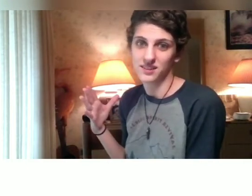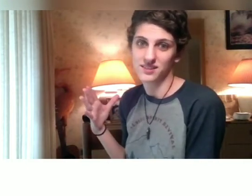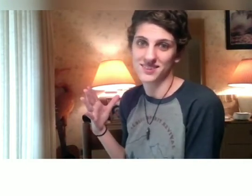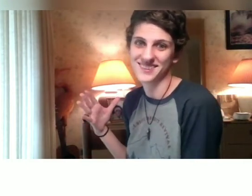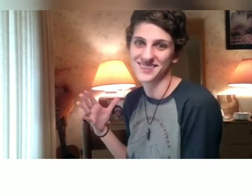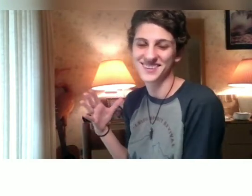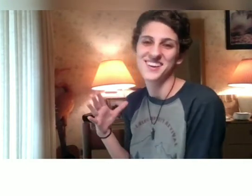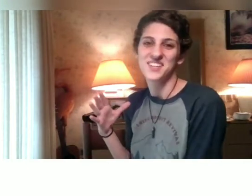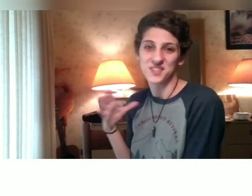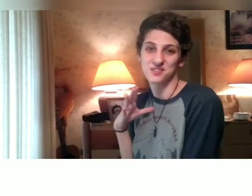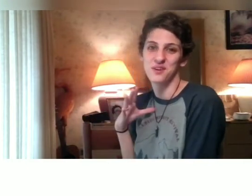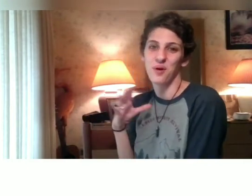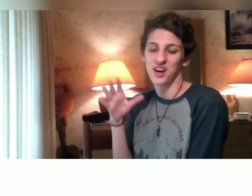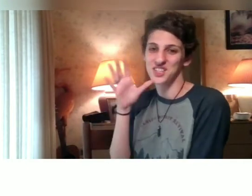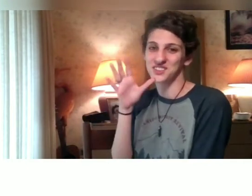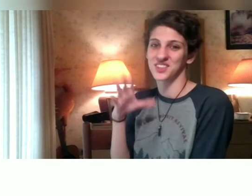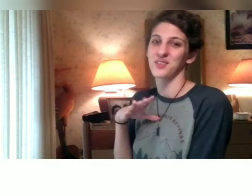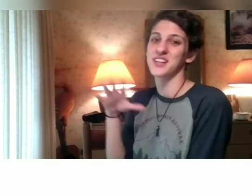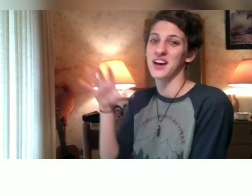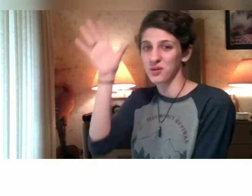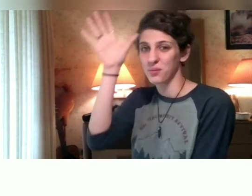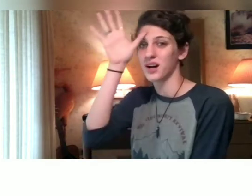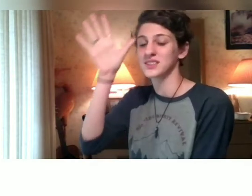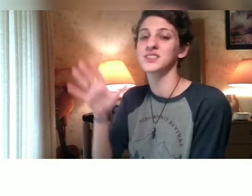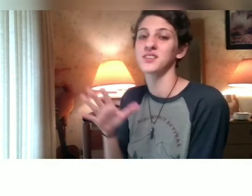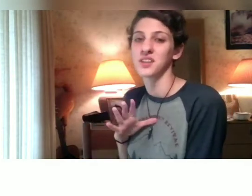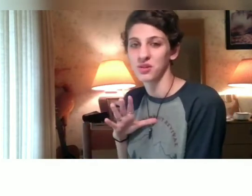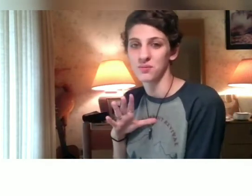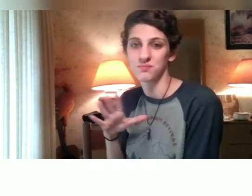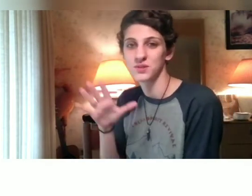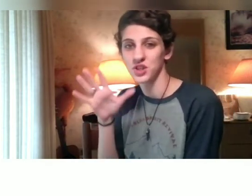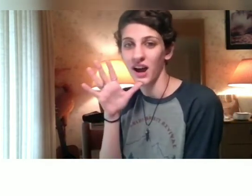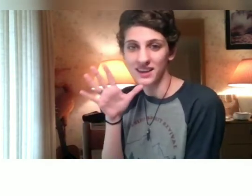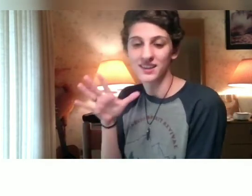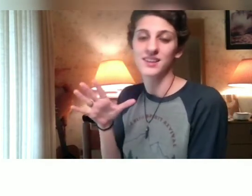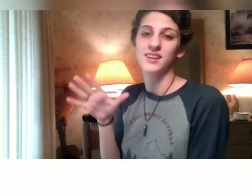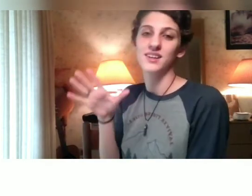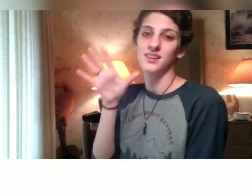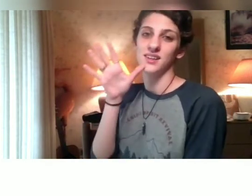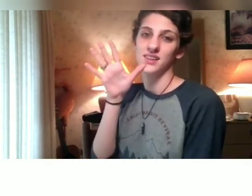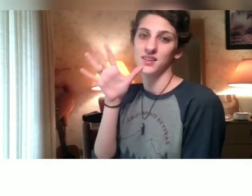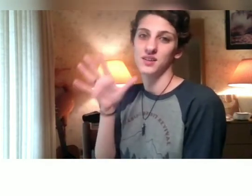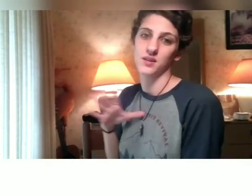sorry. Just rewatch it or slow it down or pause it so that you can try.